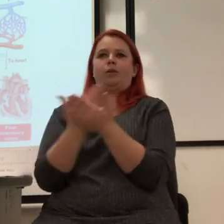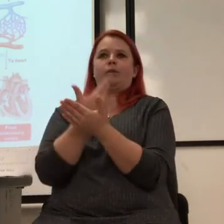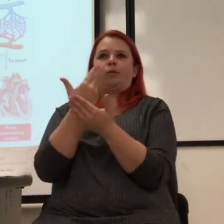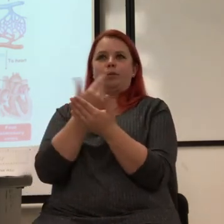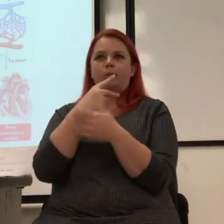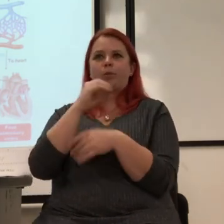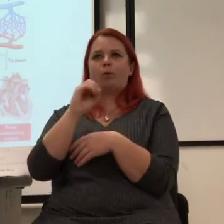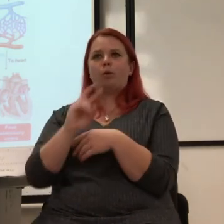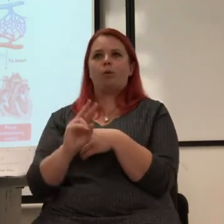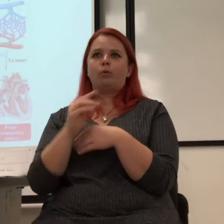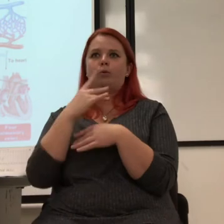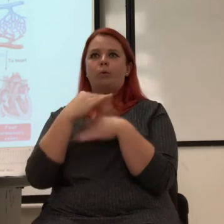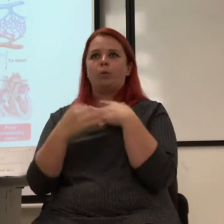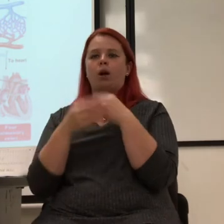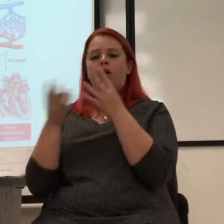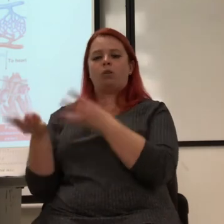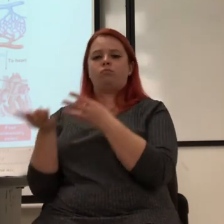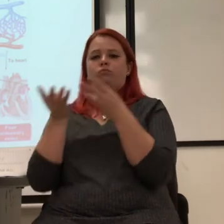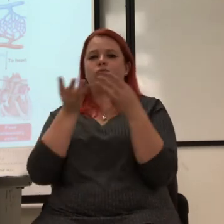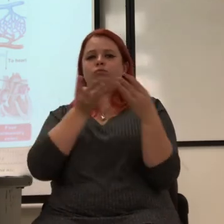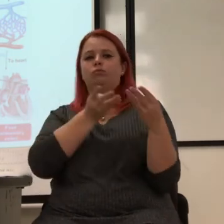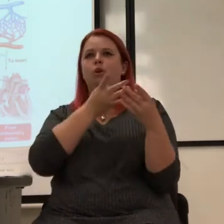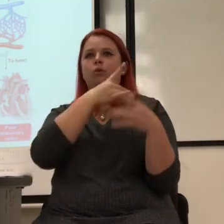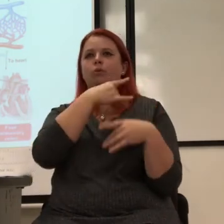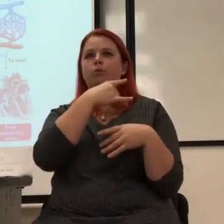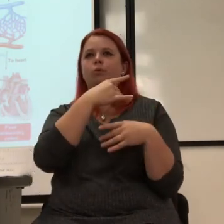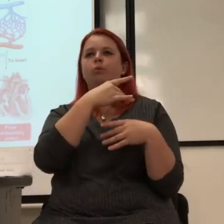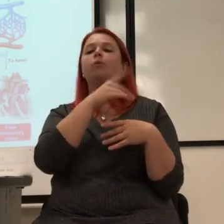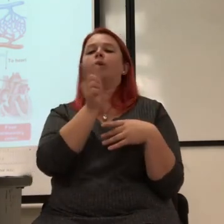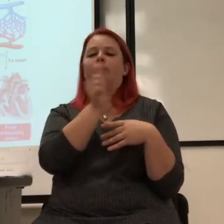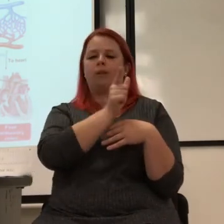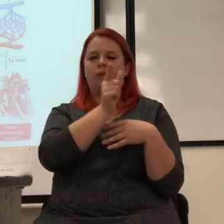back to left heart.